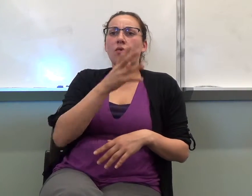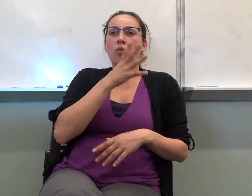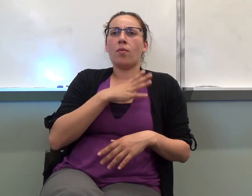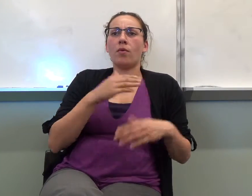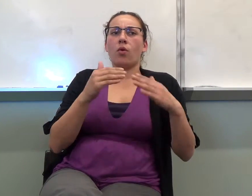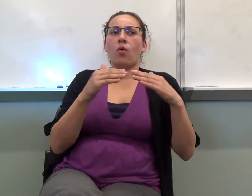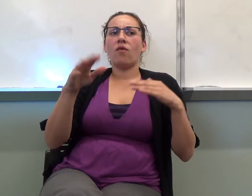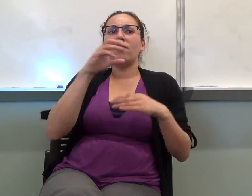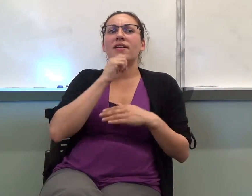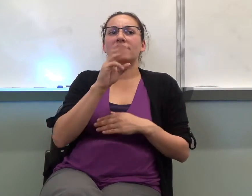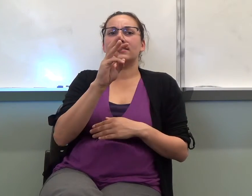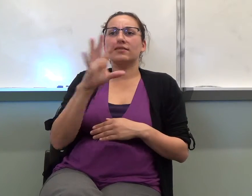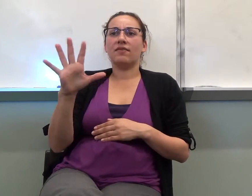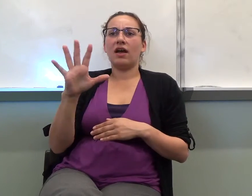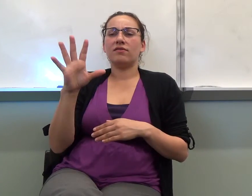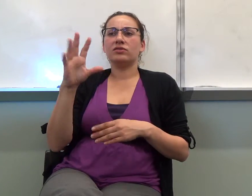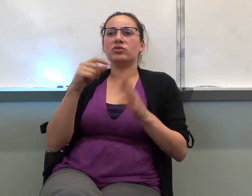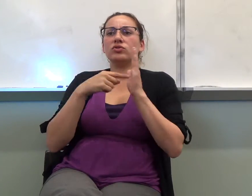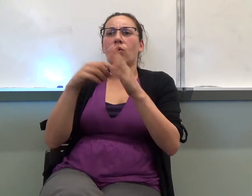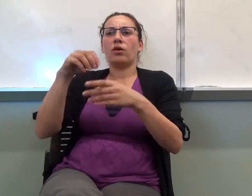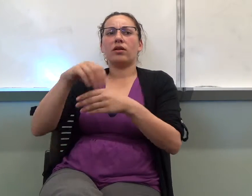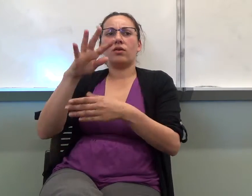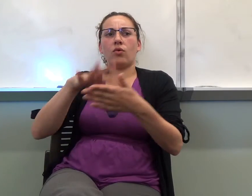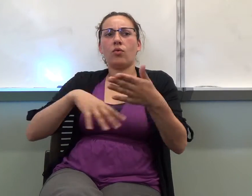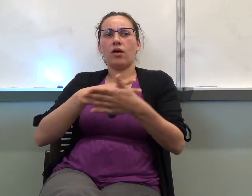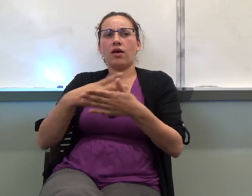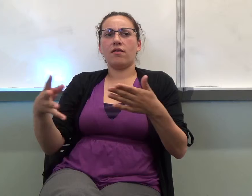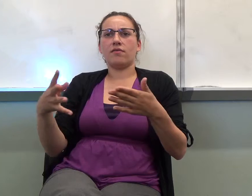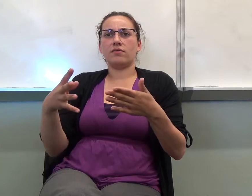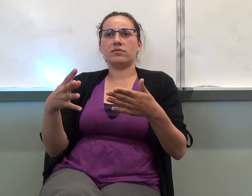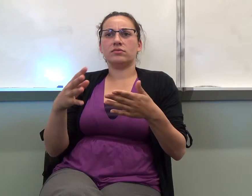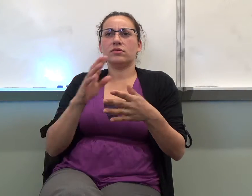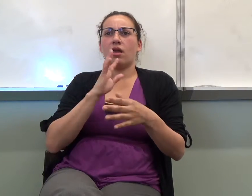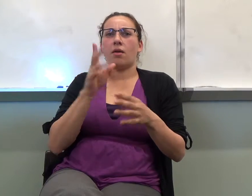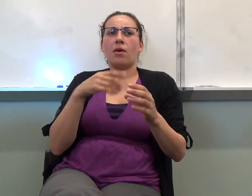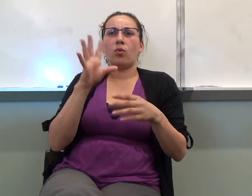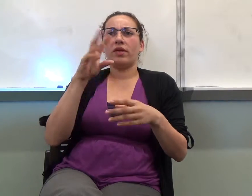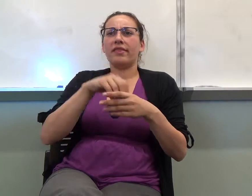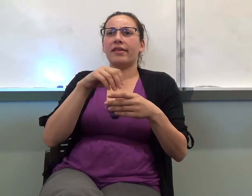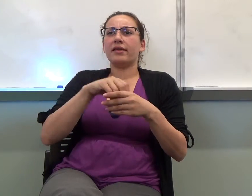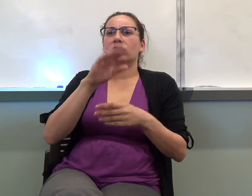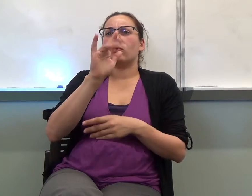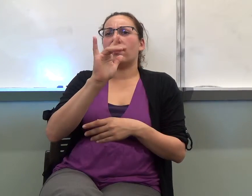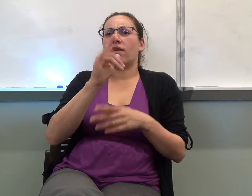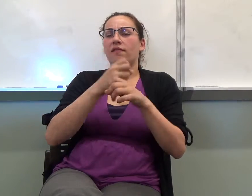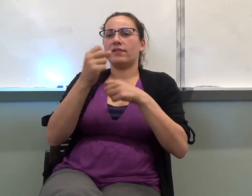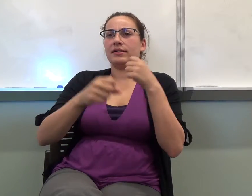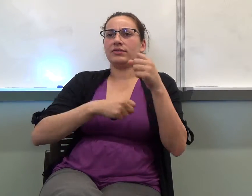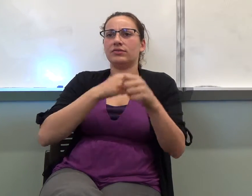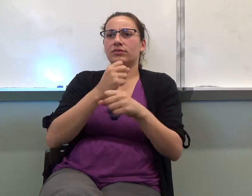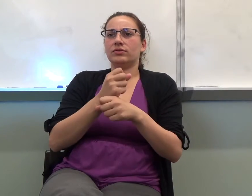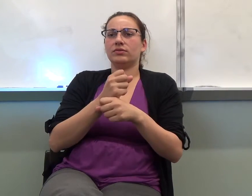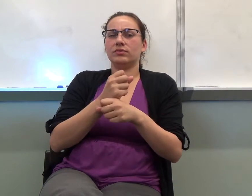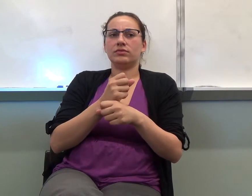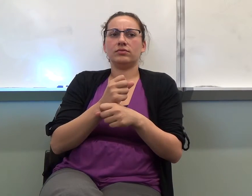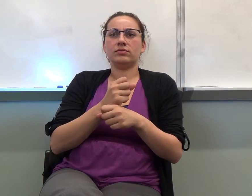the years shown in the graph? Did you talk about 25 here? That's Yeah. a group? So like Okay. 50%. Basically, it stays